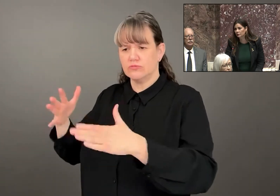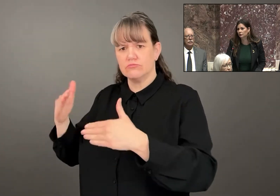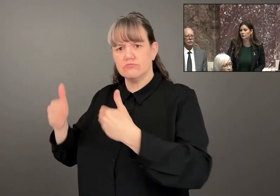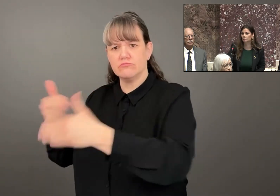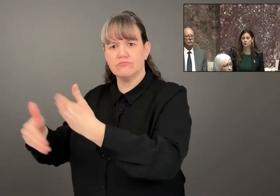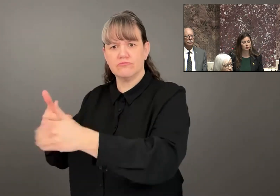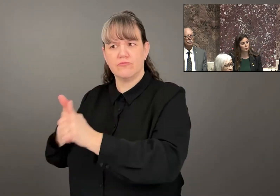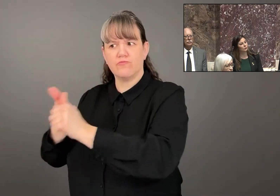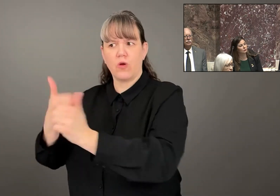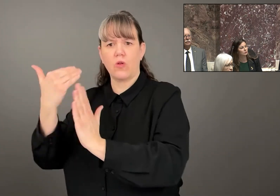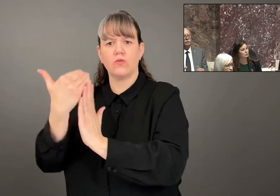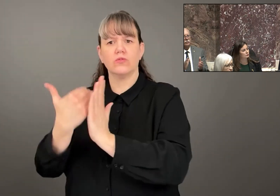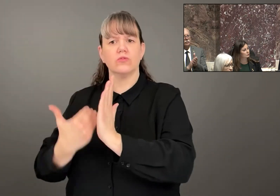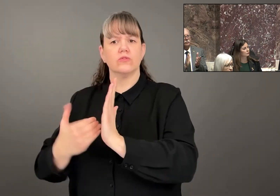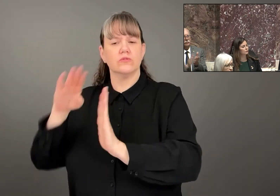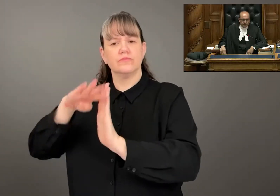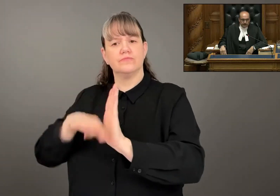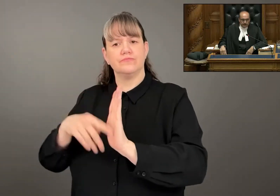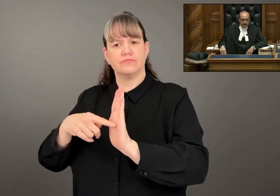watch?